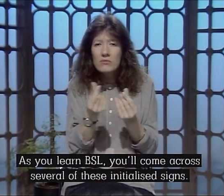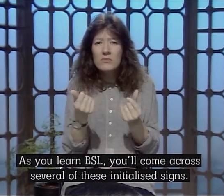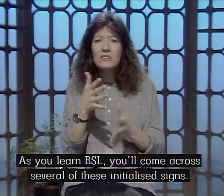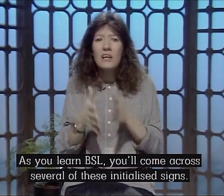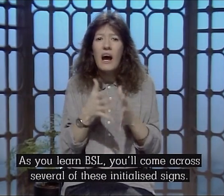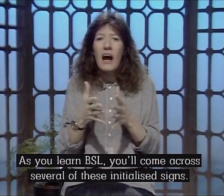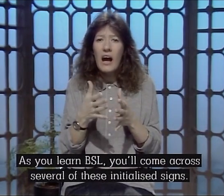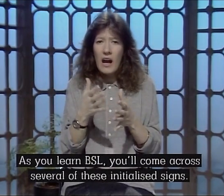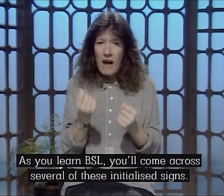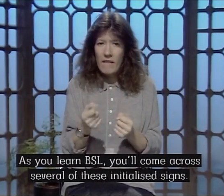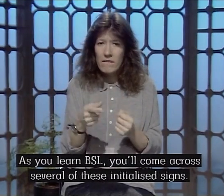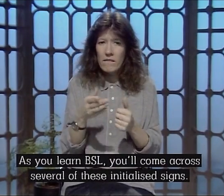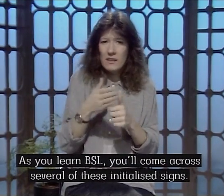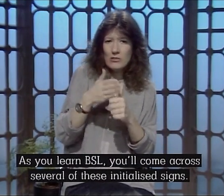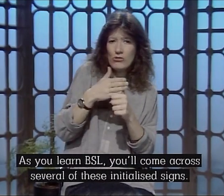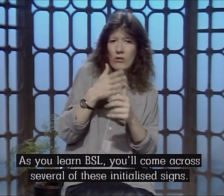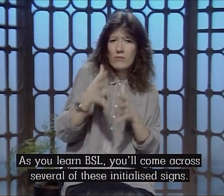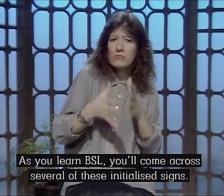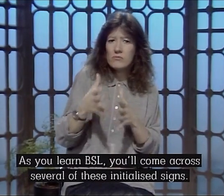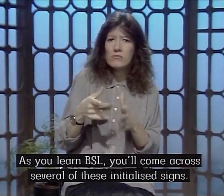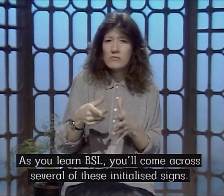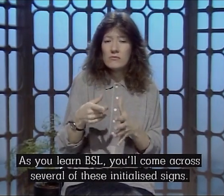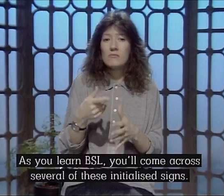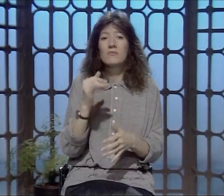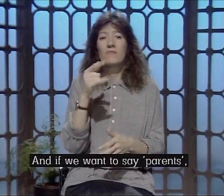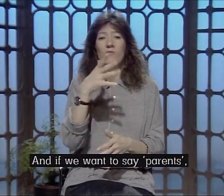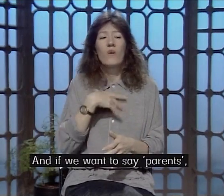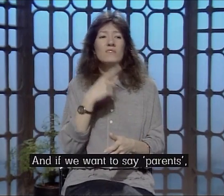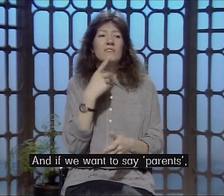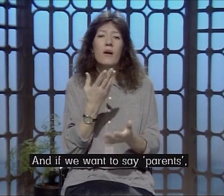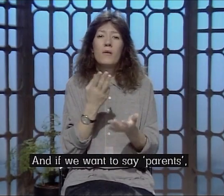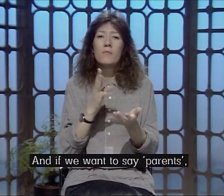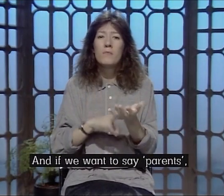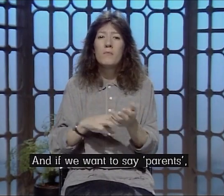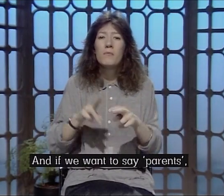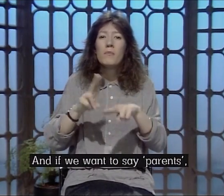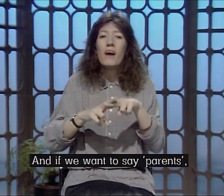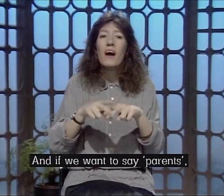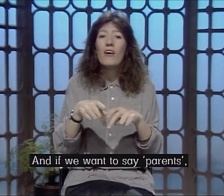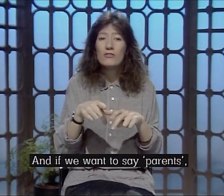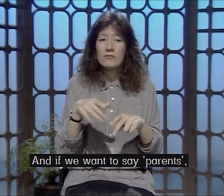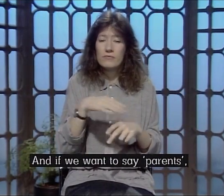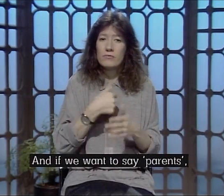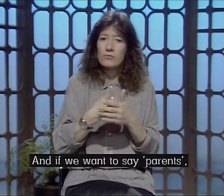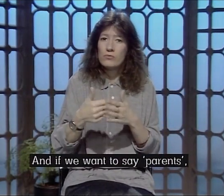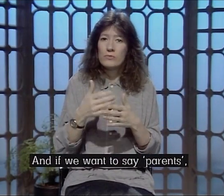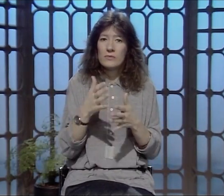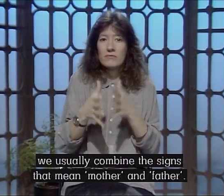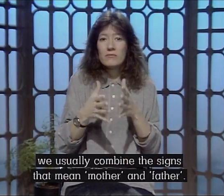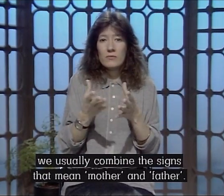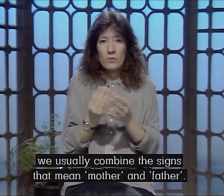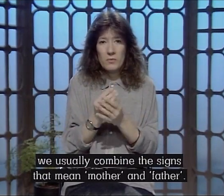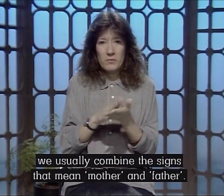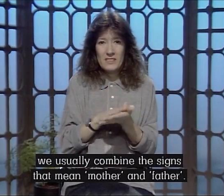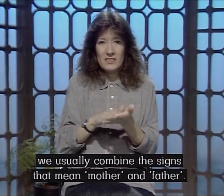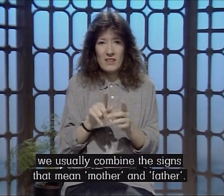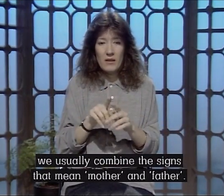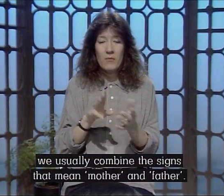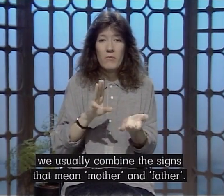come across several of these initialized signs. And if we want to say parents, we usually combine the